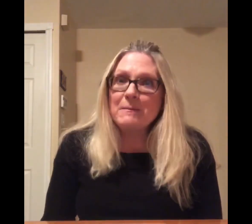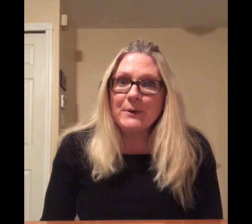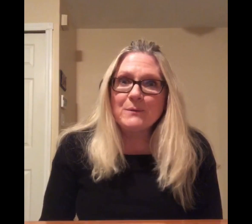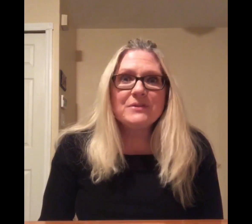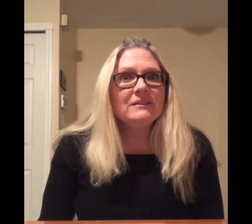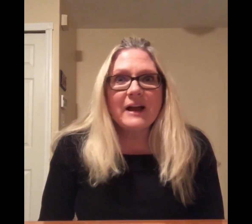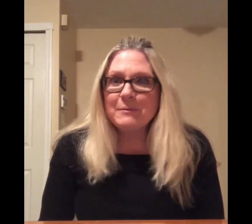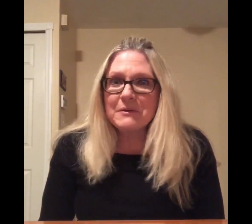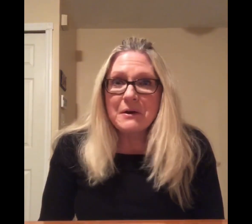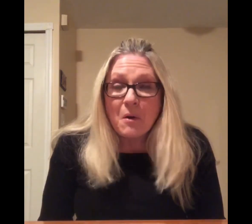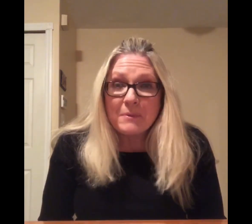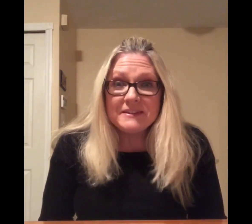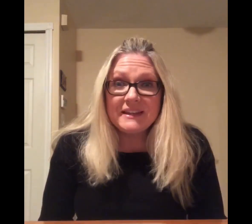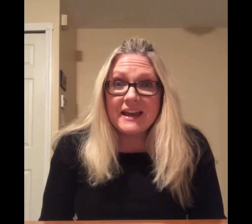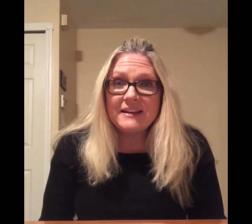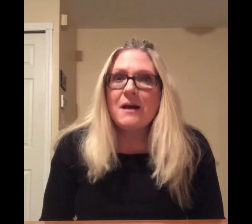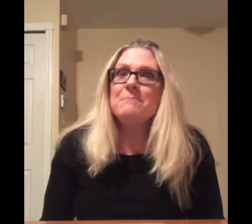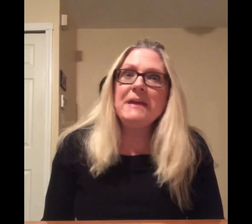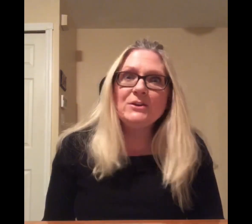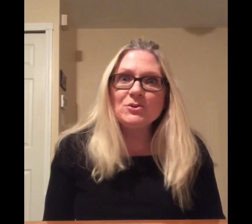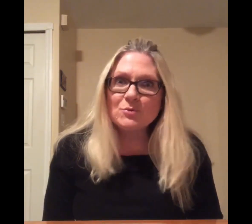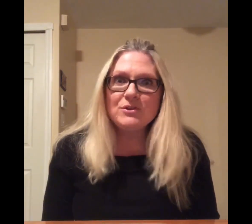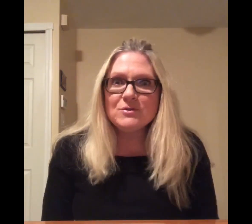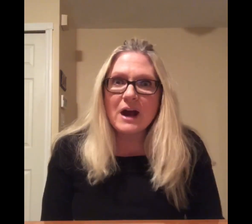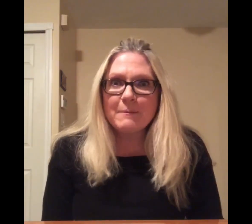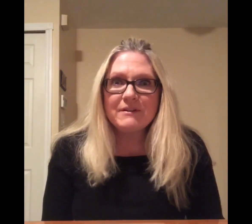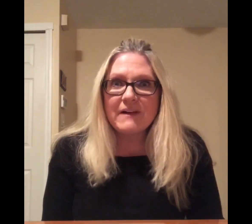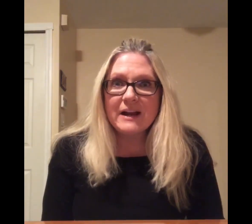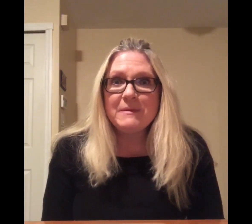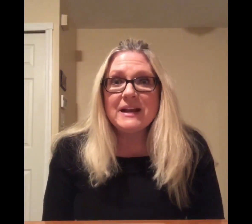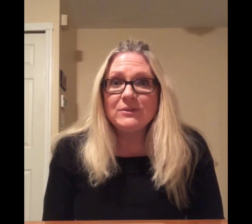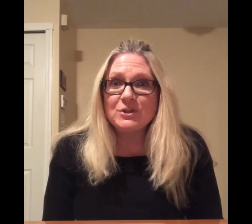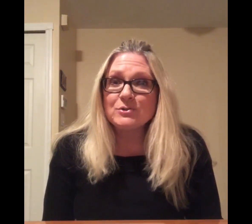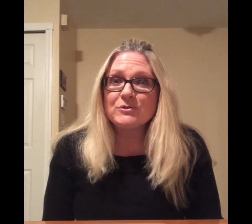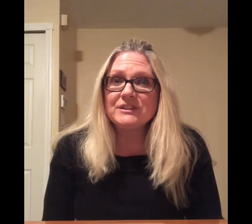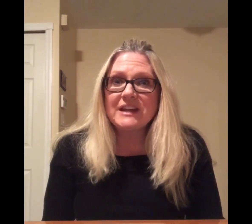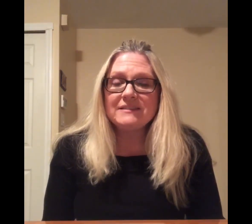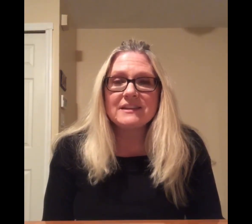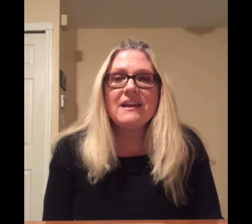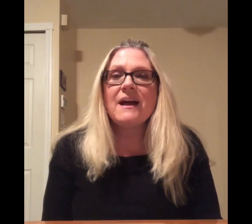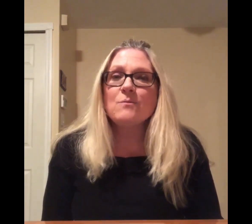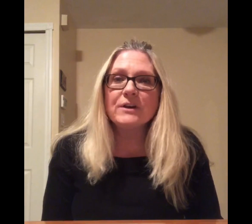when the library opens again, make sure you come and find me at the children's desk, and we're going to